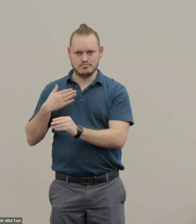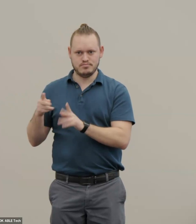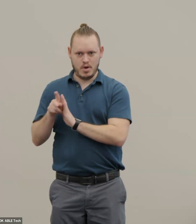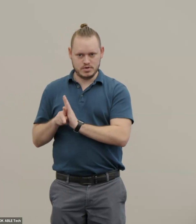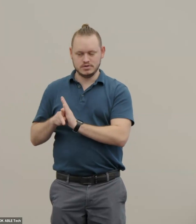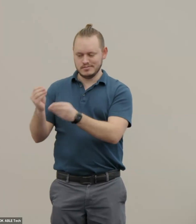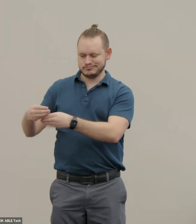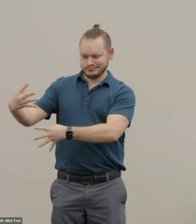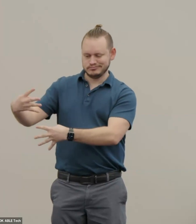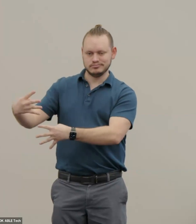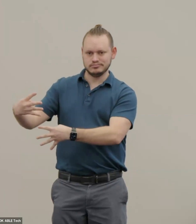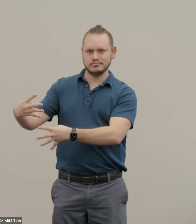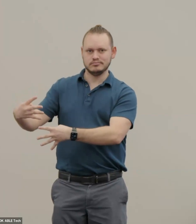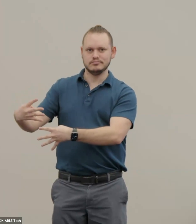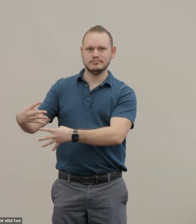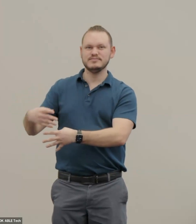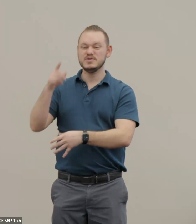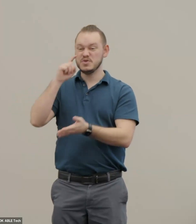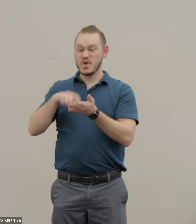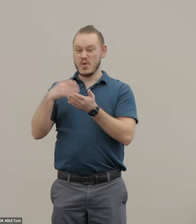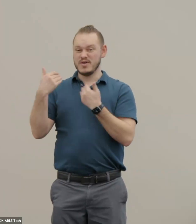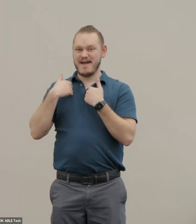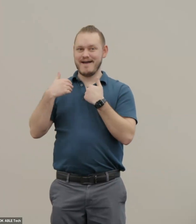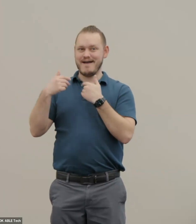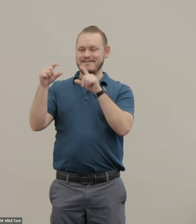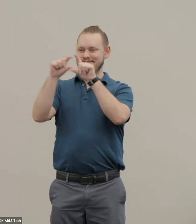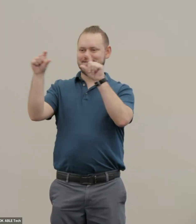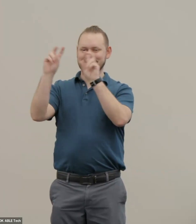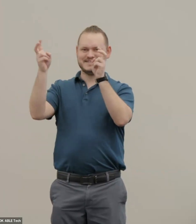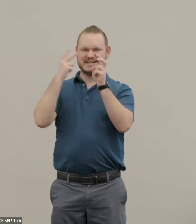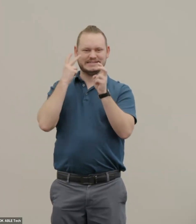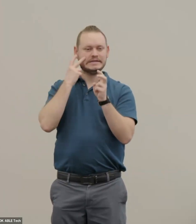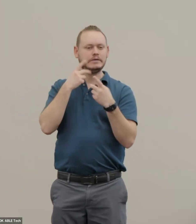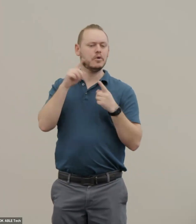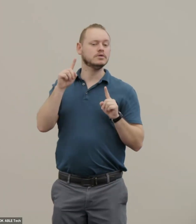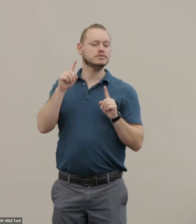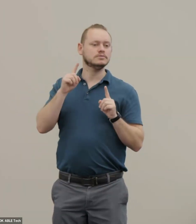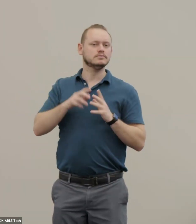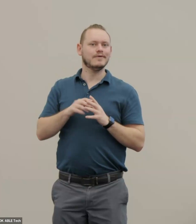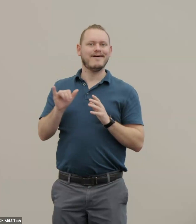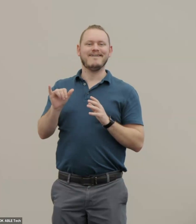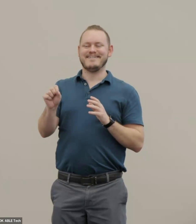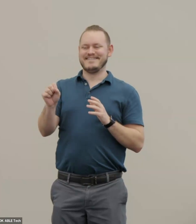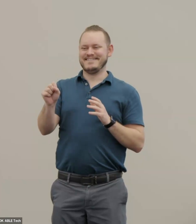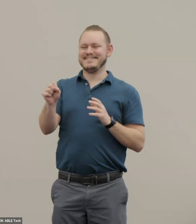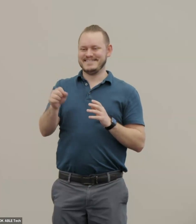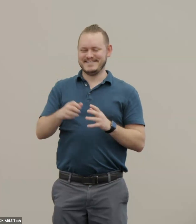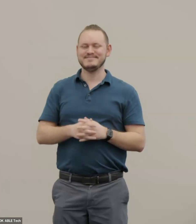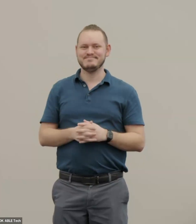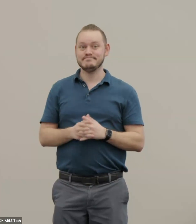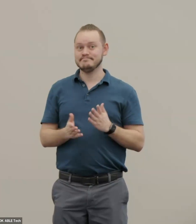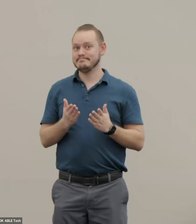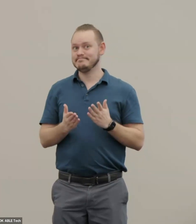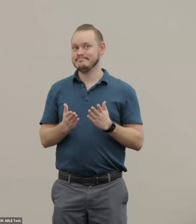properties. But right up here, you'll notice that there is a title. Let me see if this works. Oh, yeah.